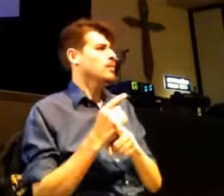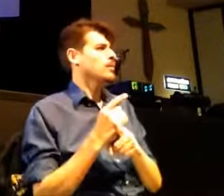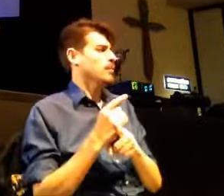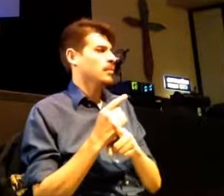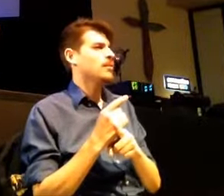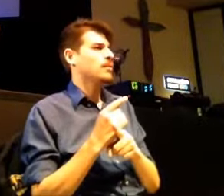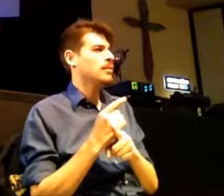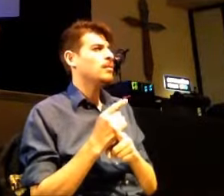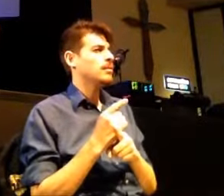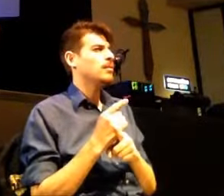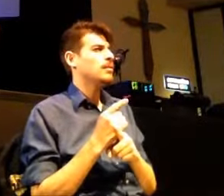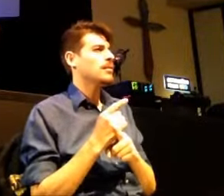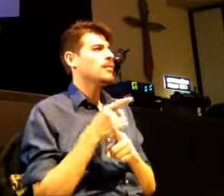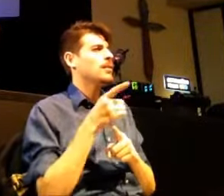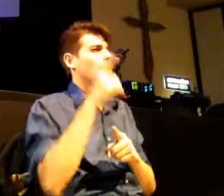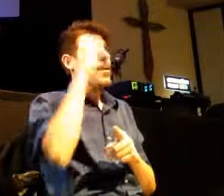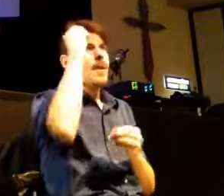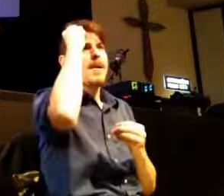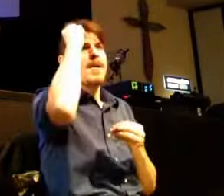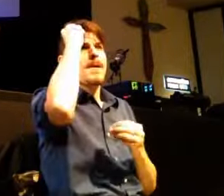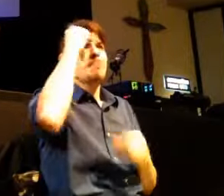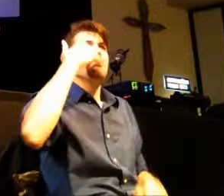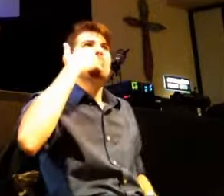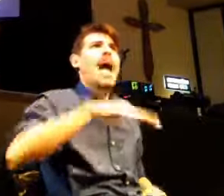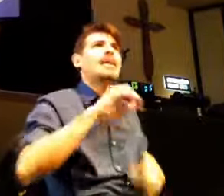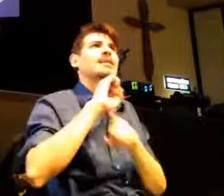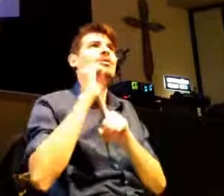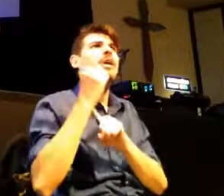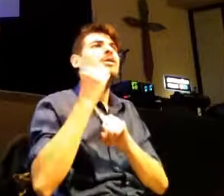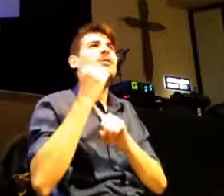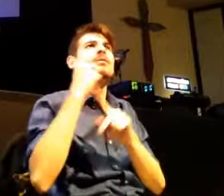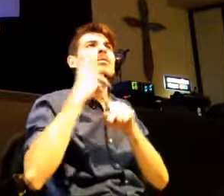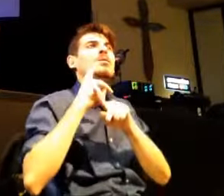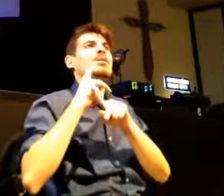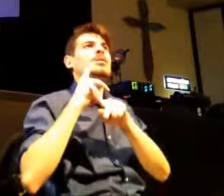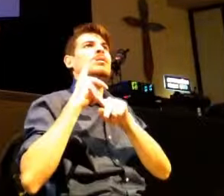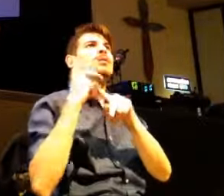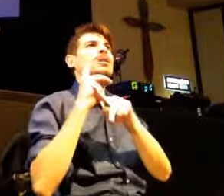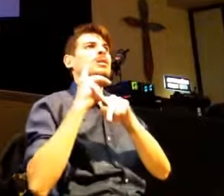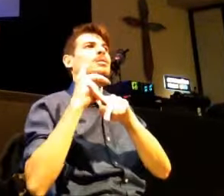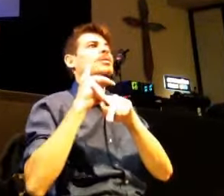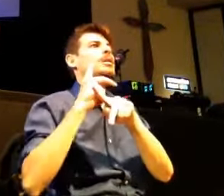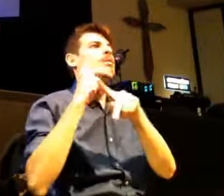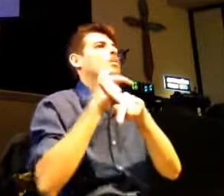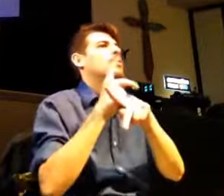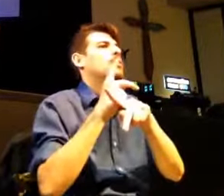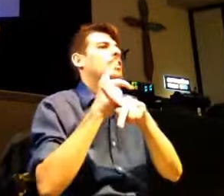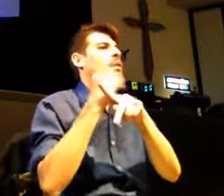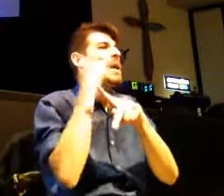we need to not do in those moments is try to run from them.